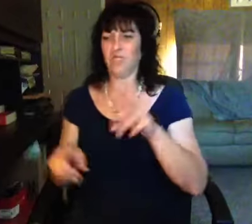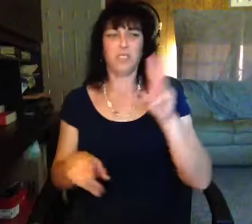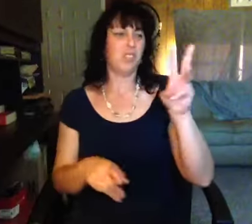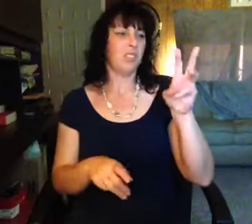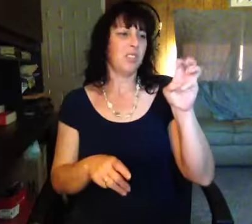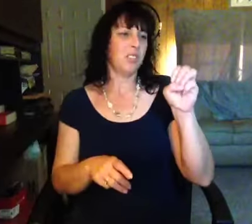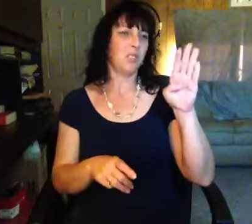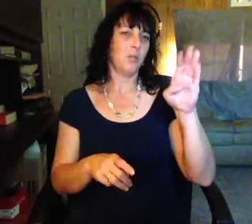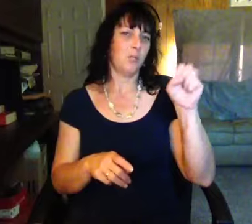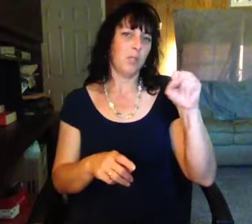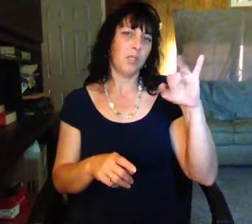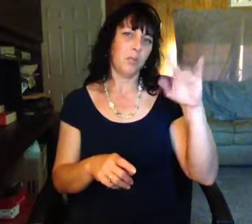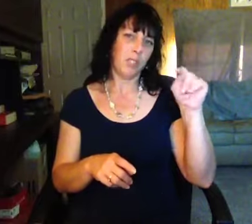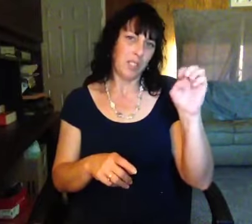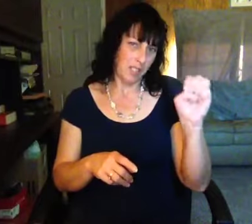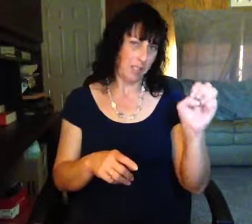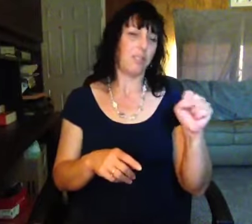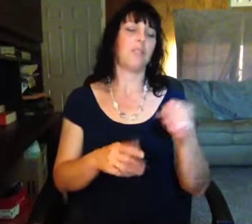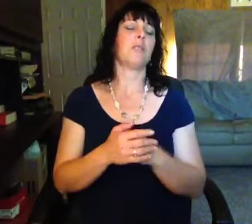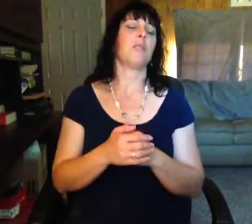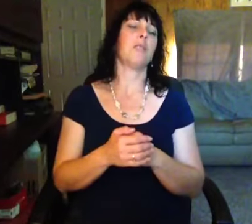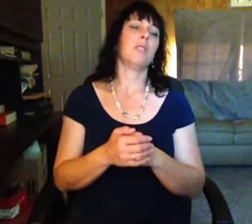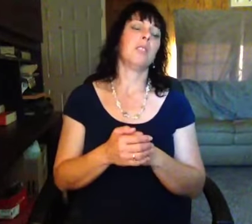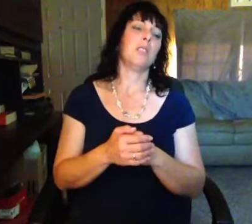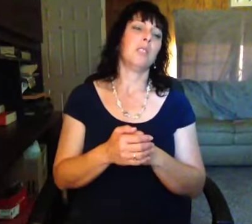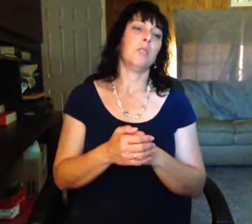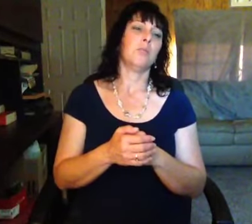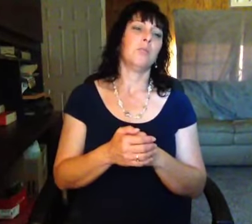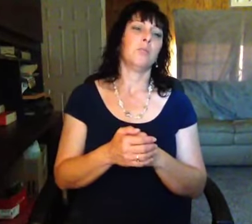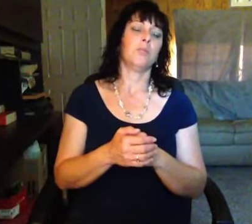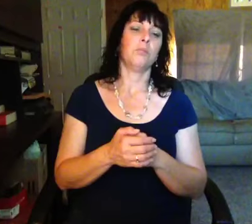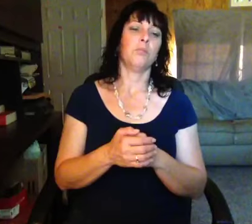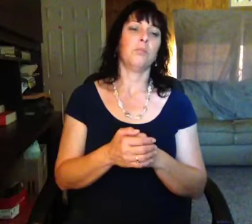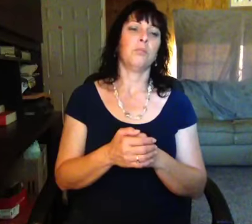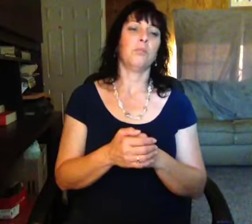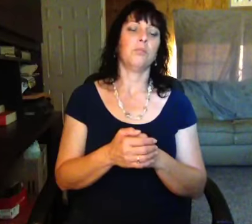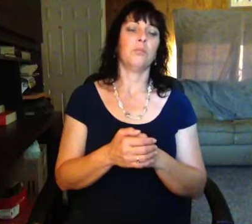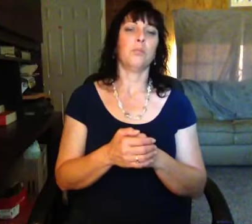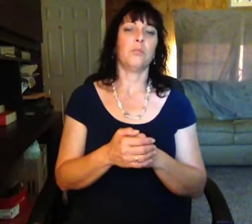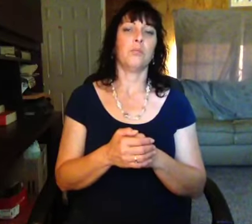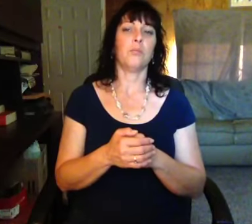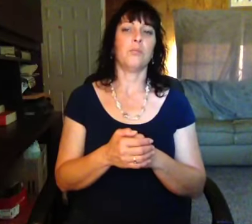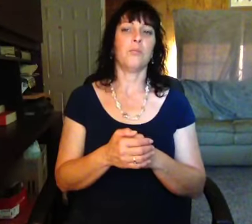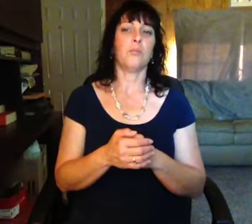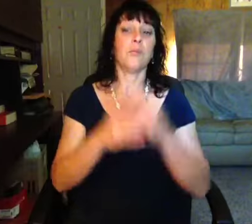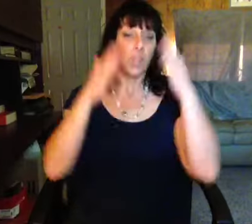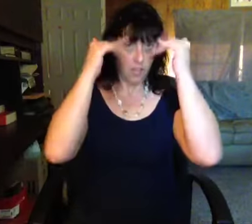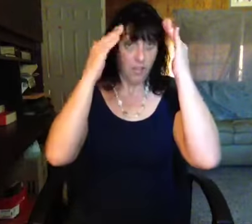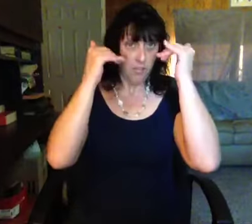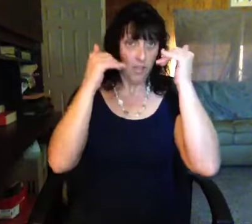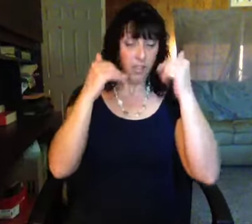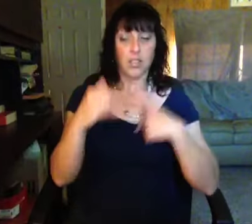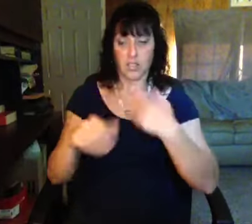that I have access to. Hopefully we're going to be able to use what I've already set up. So anyway, you're going to